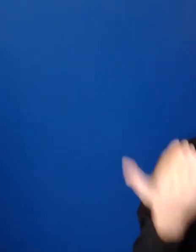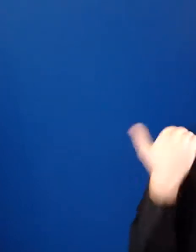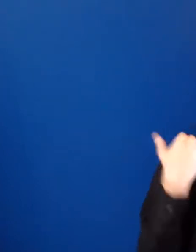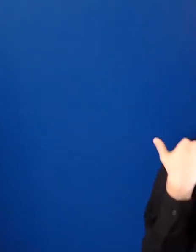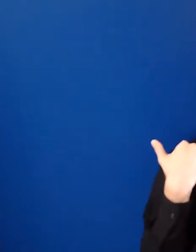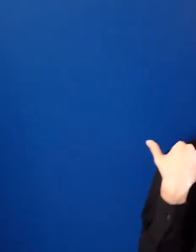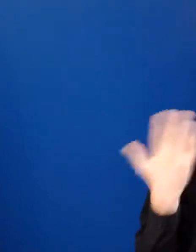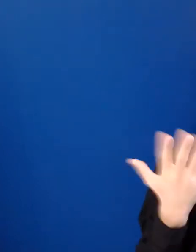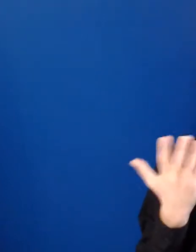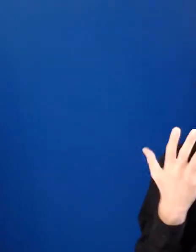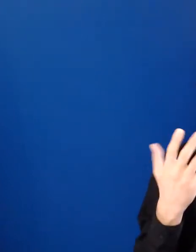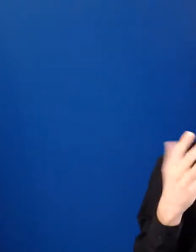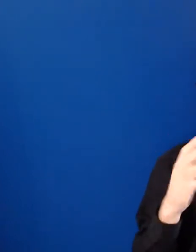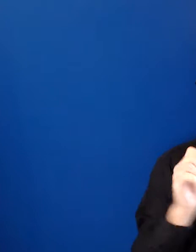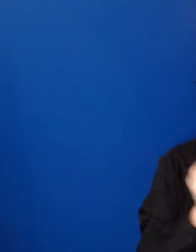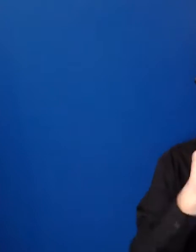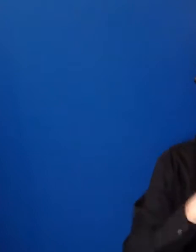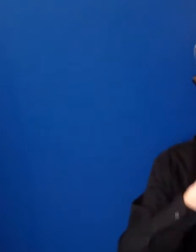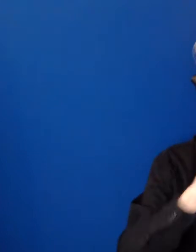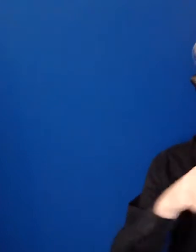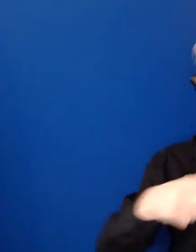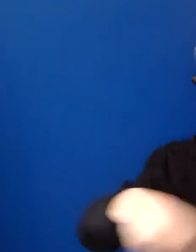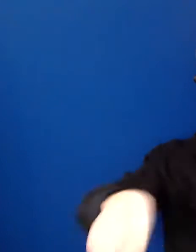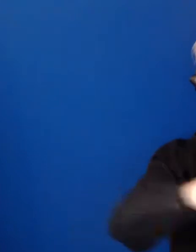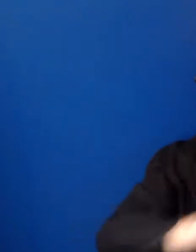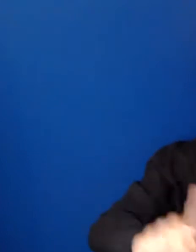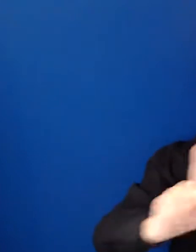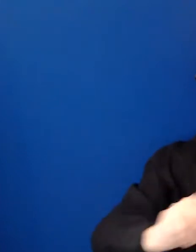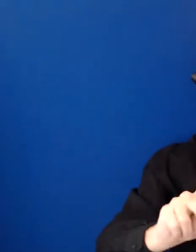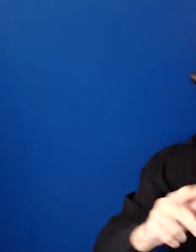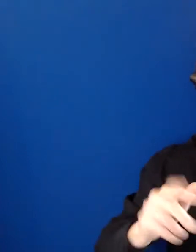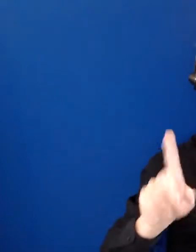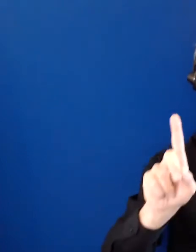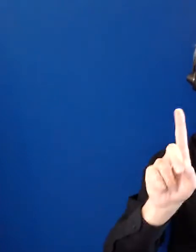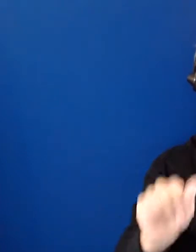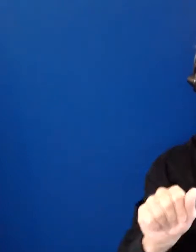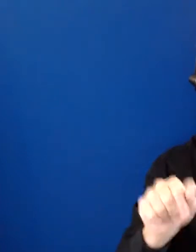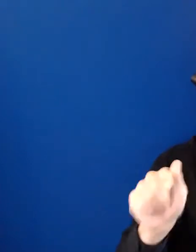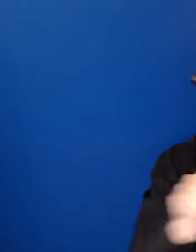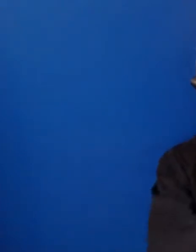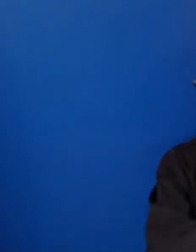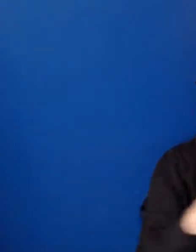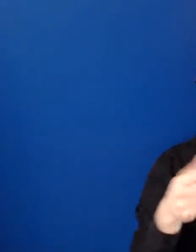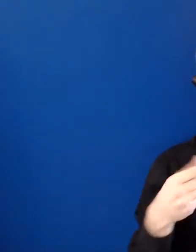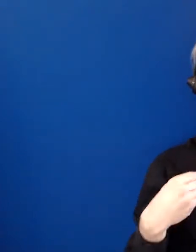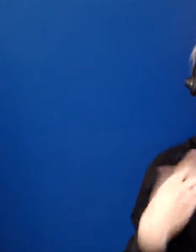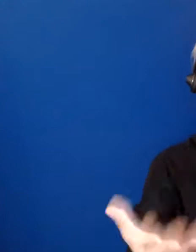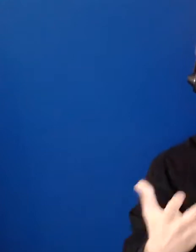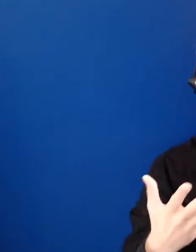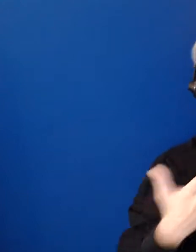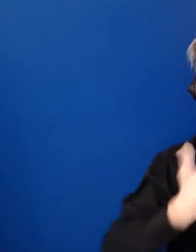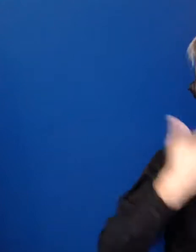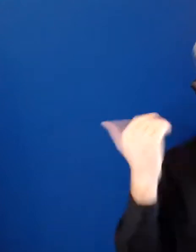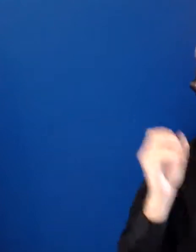people with disabilities have opportunities to live as independently as possible.